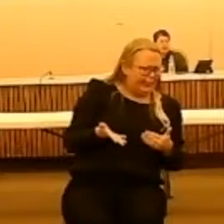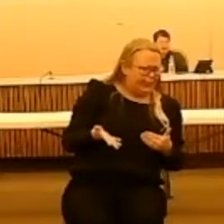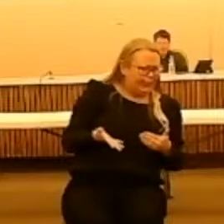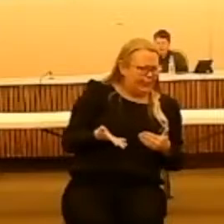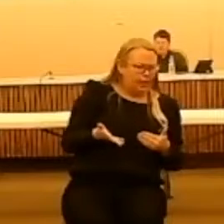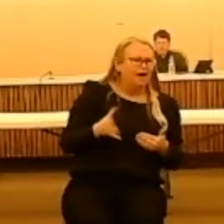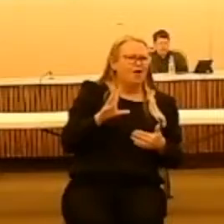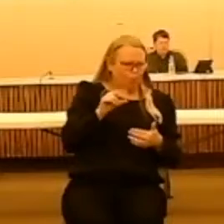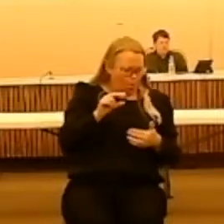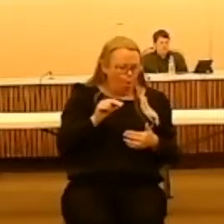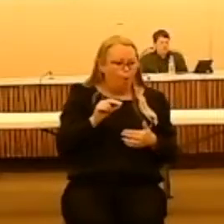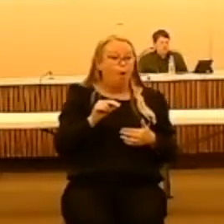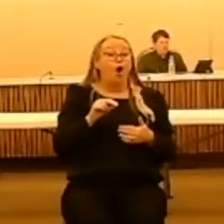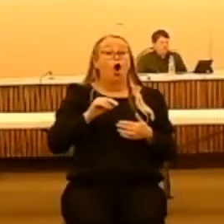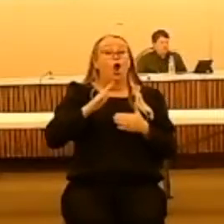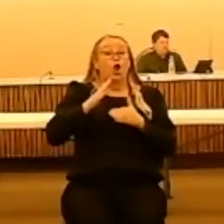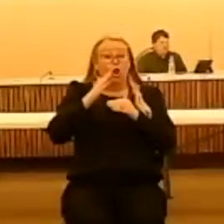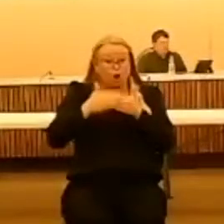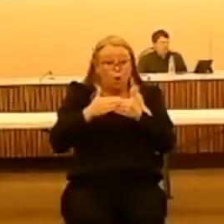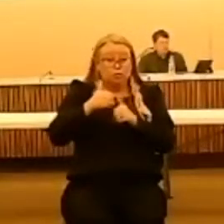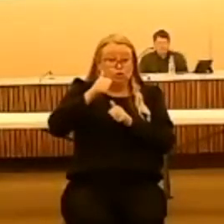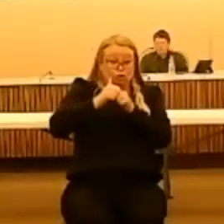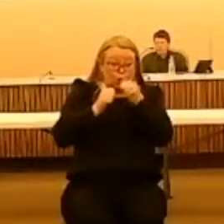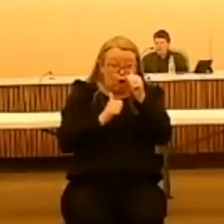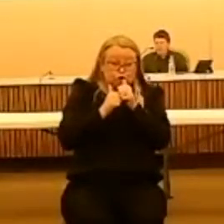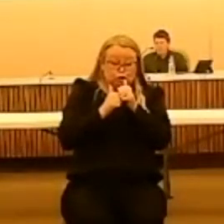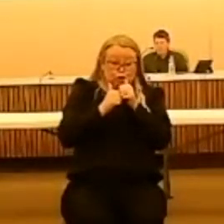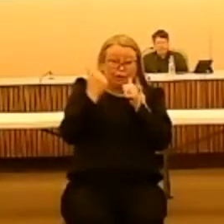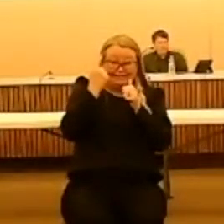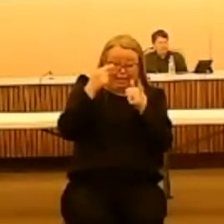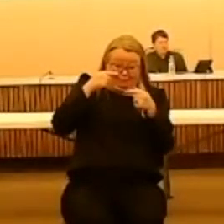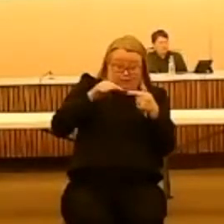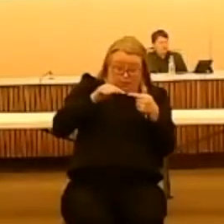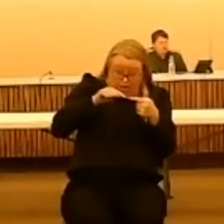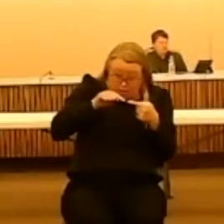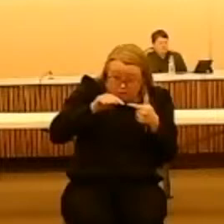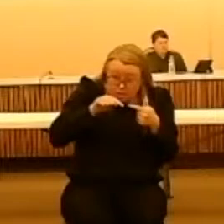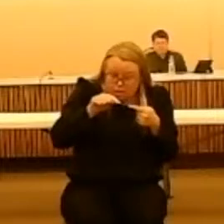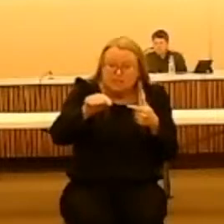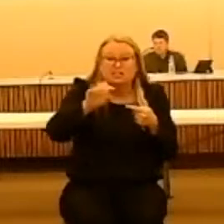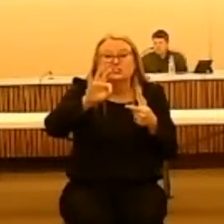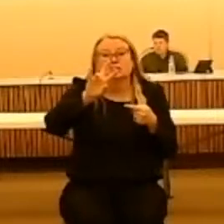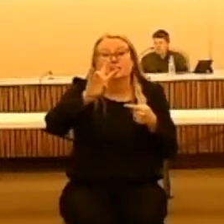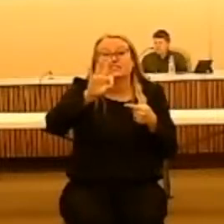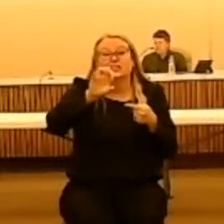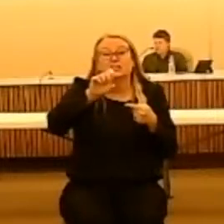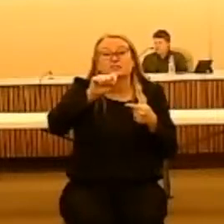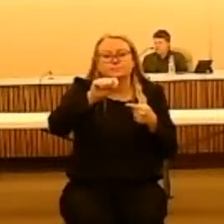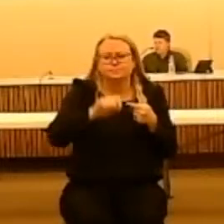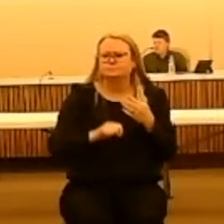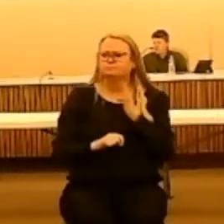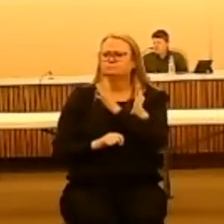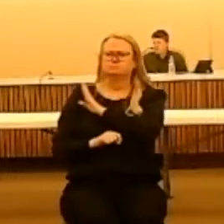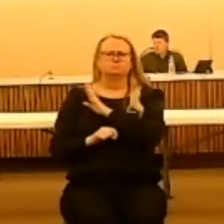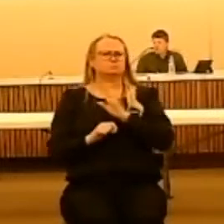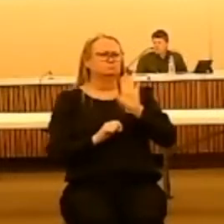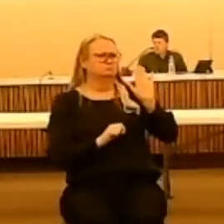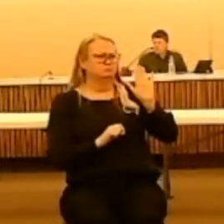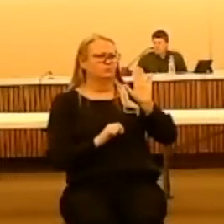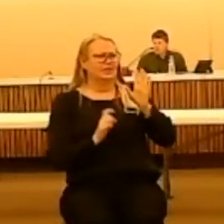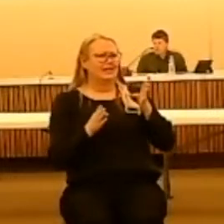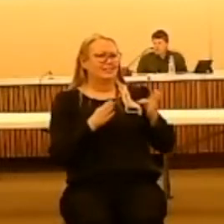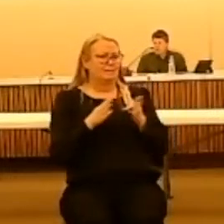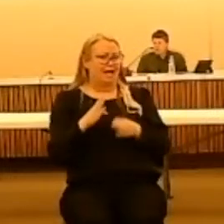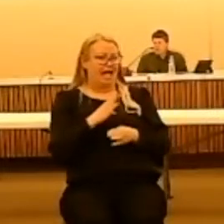then. 97 feet is the closest thing. Okay. Yep. And if I understand correctly, what you said is the planning board